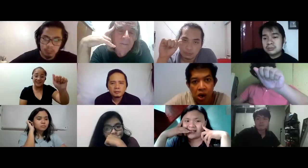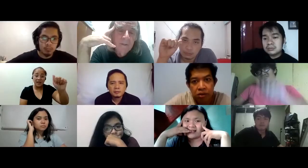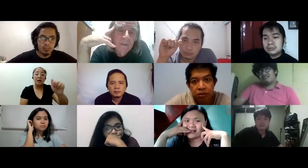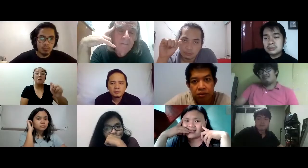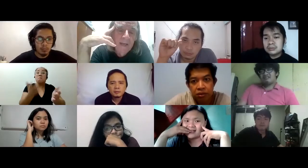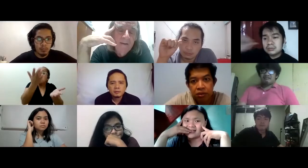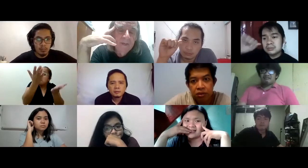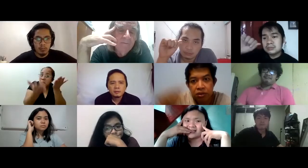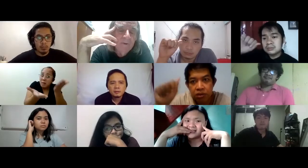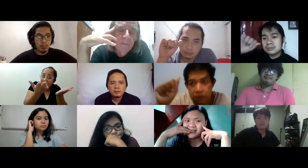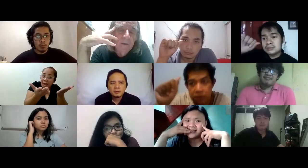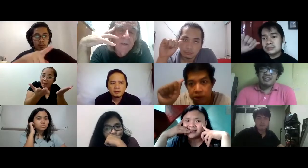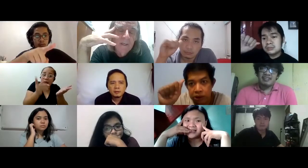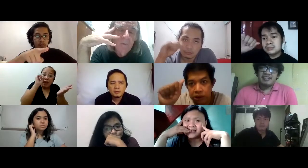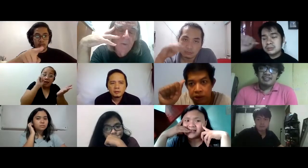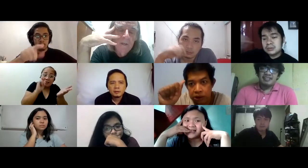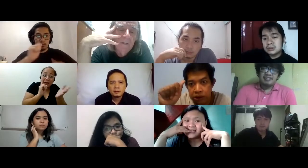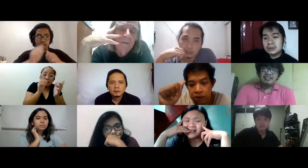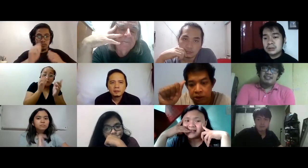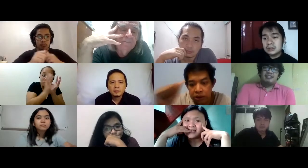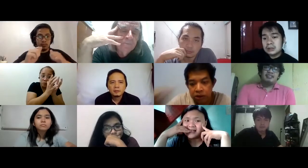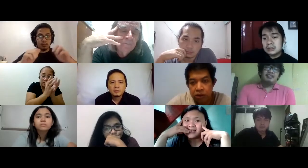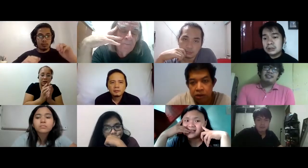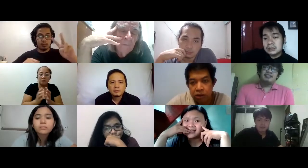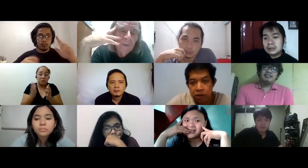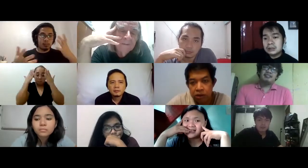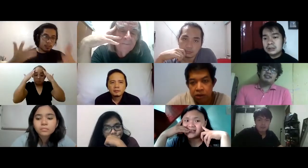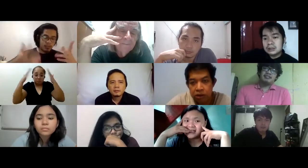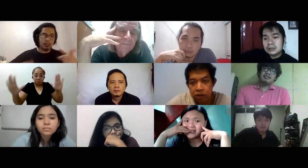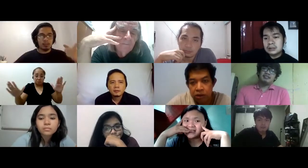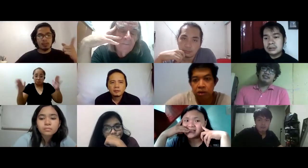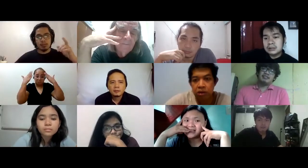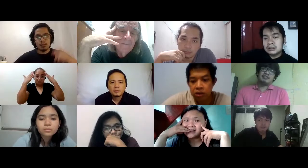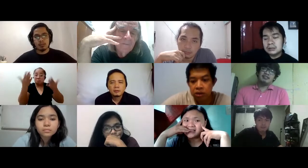deaf community. It may have a deaf community, but we don't know.